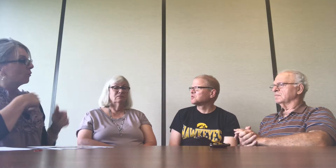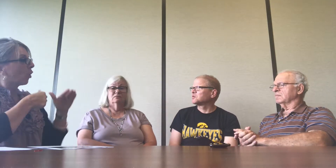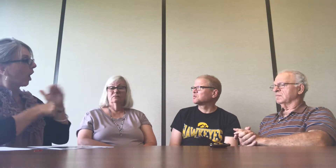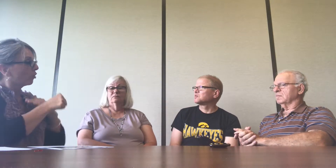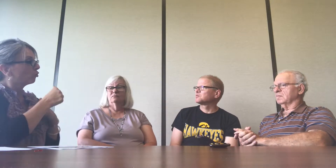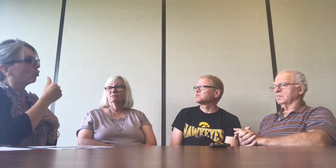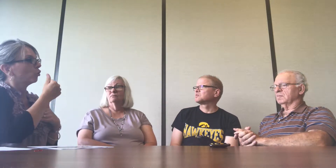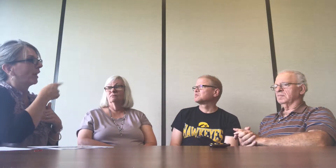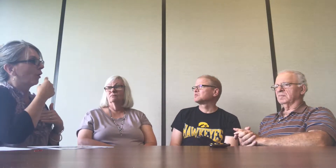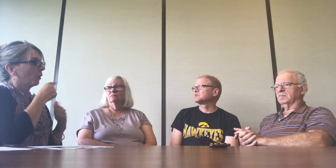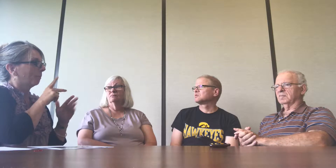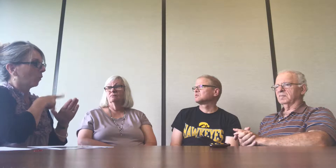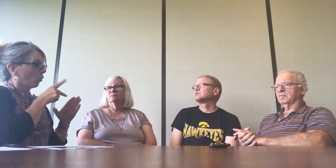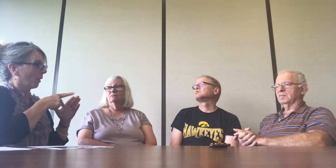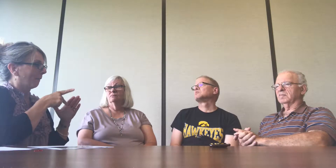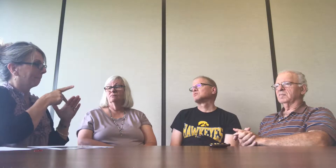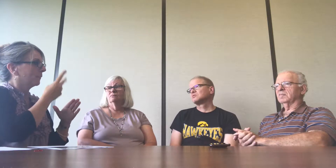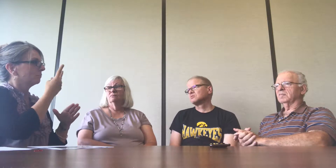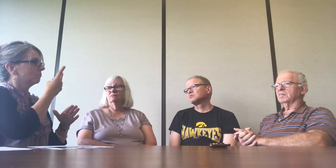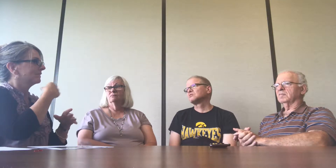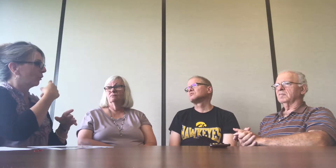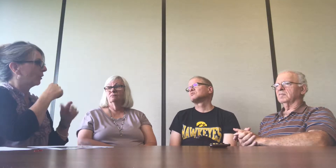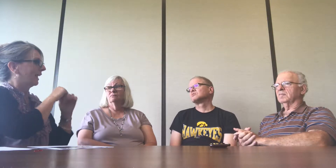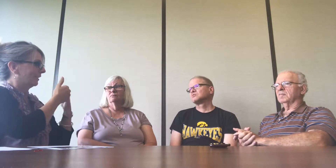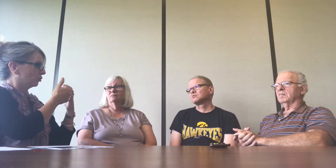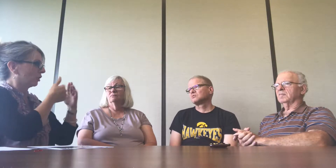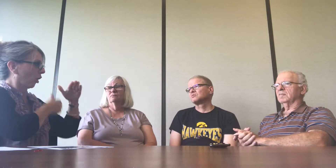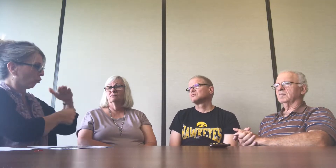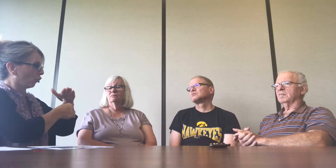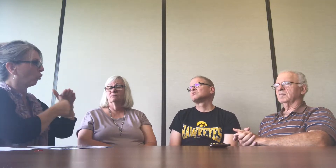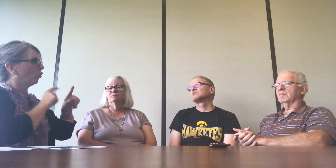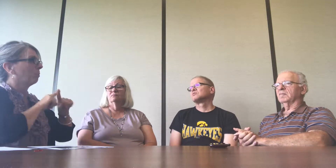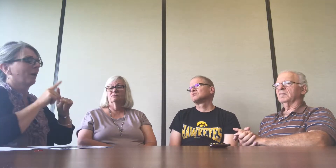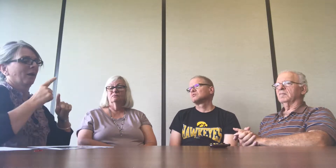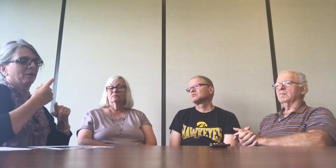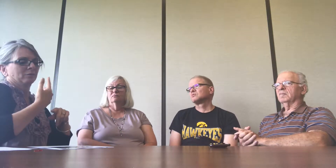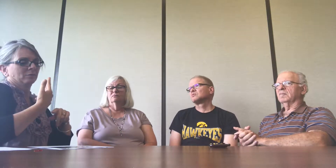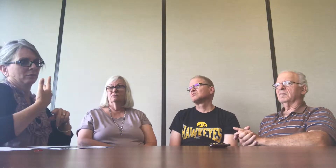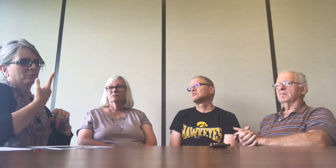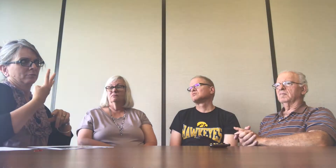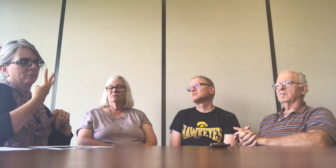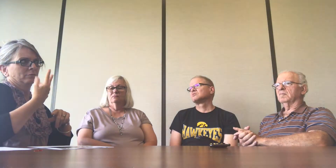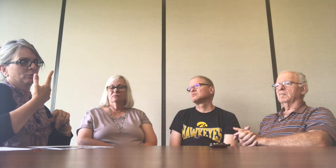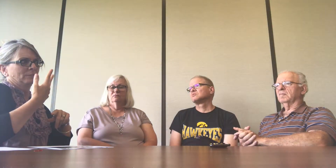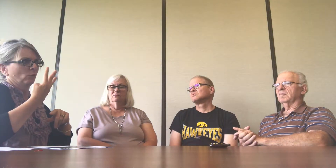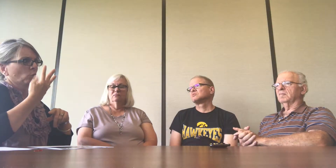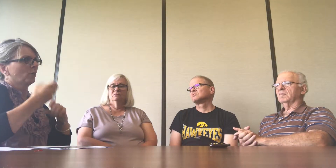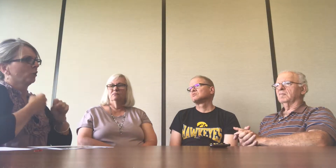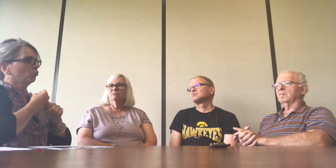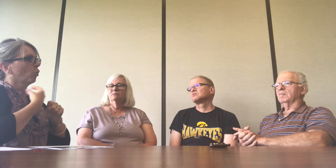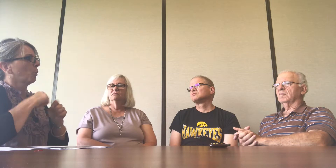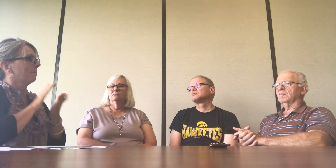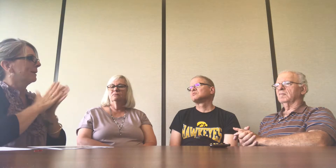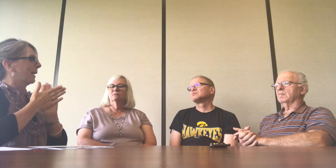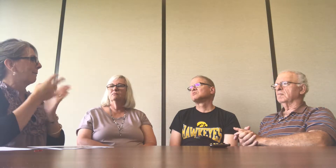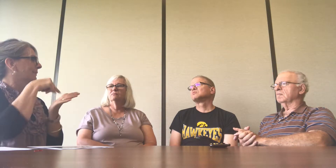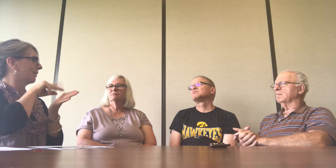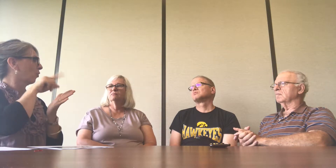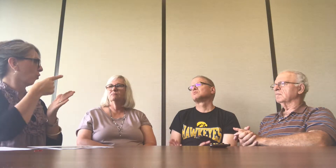year. We were under a hearing program and agency, but about 3 or 4